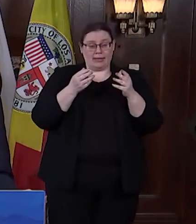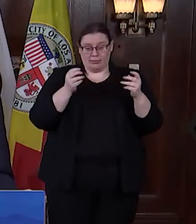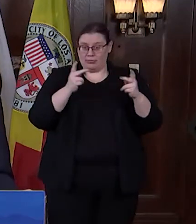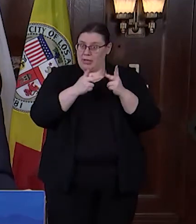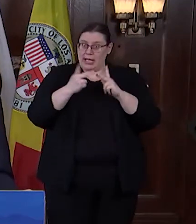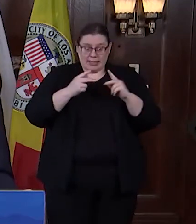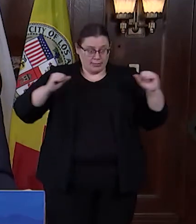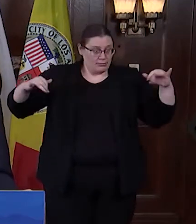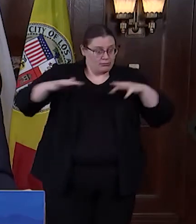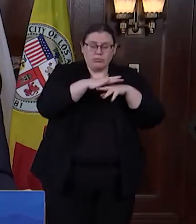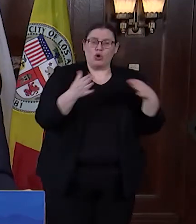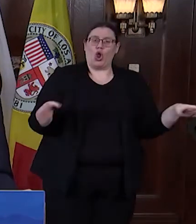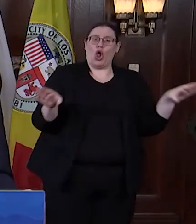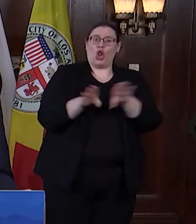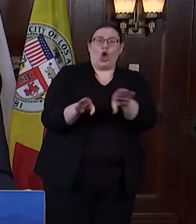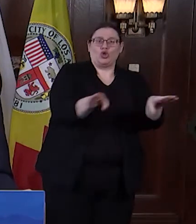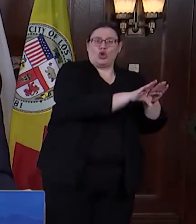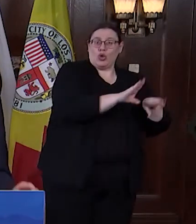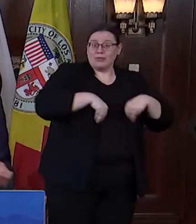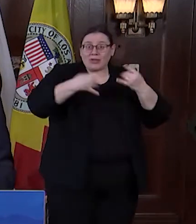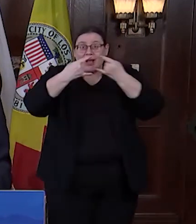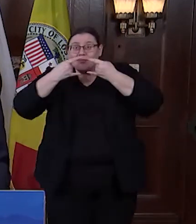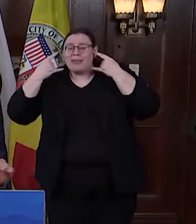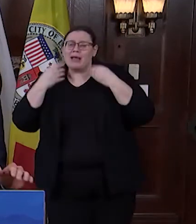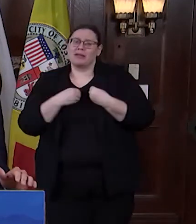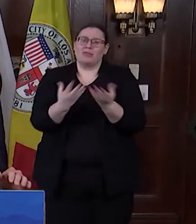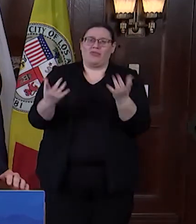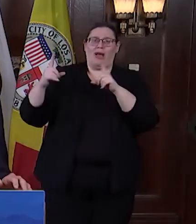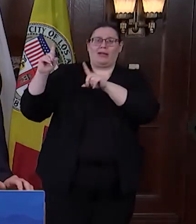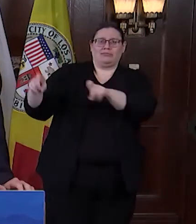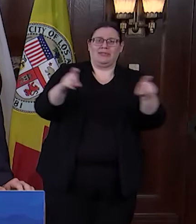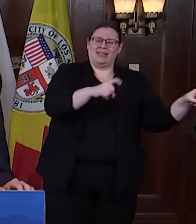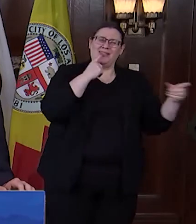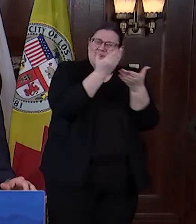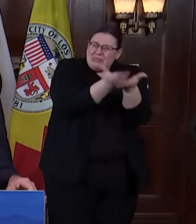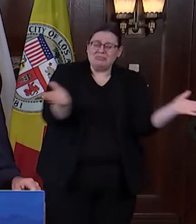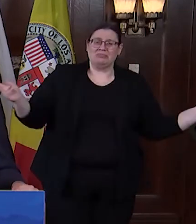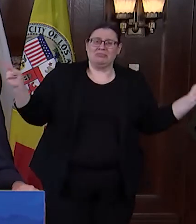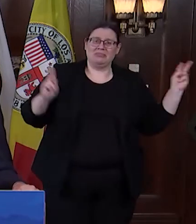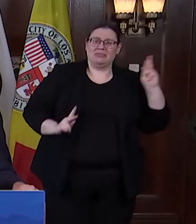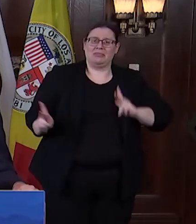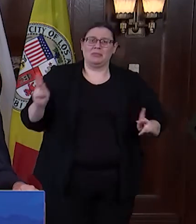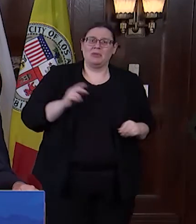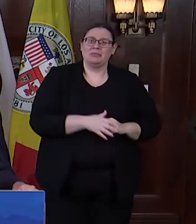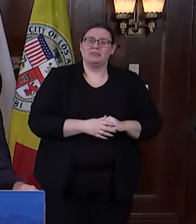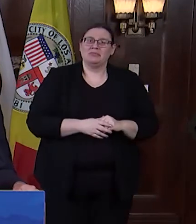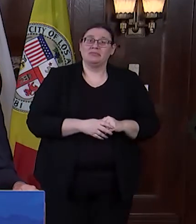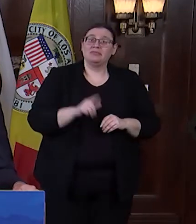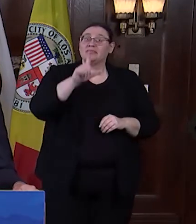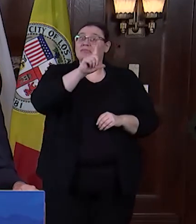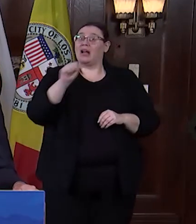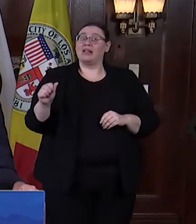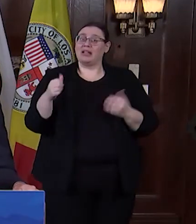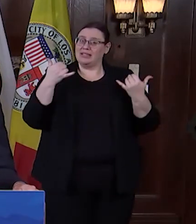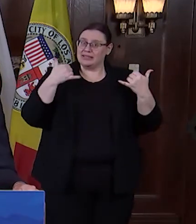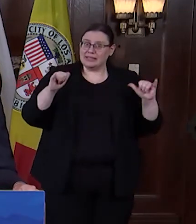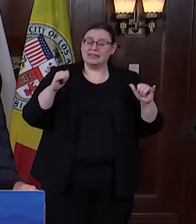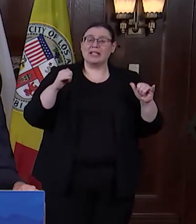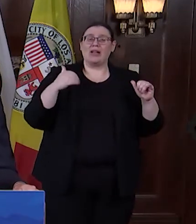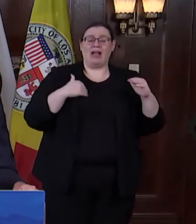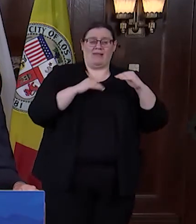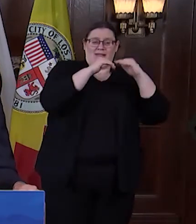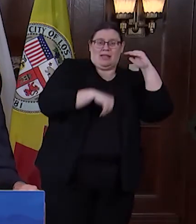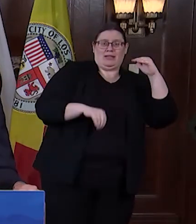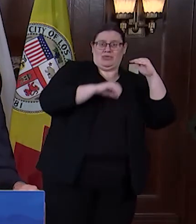require masks, and to provide widespread testing to everybody. LA continues to have fewer